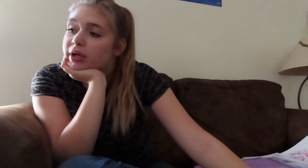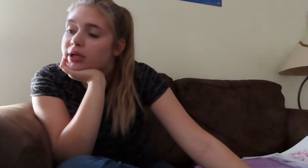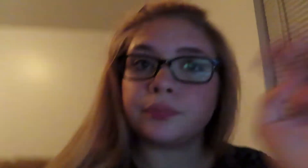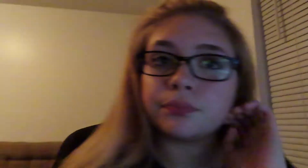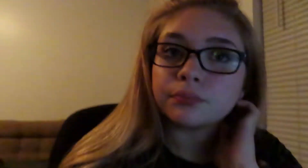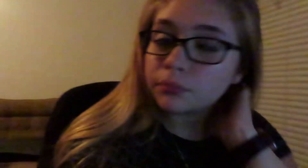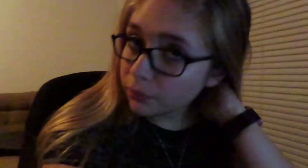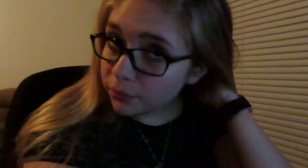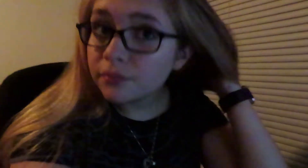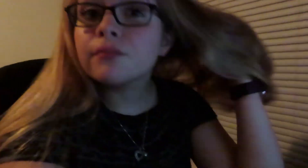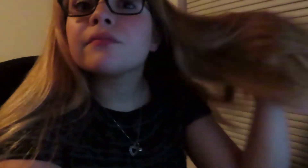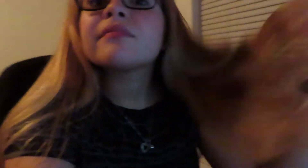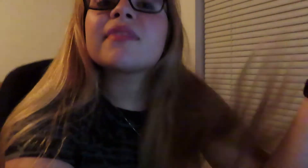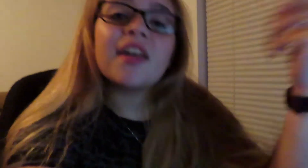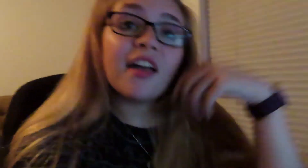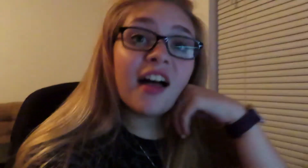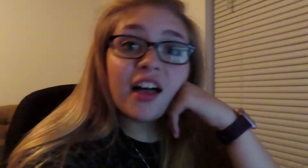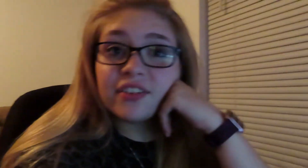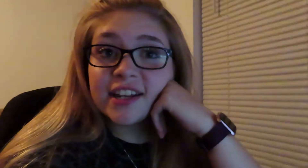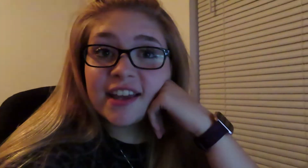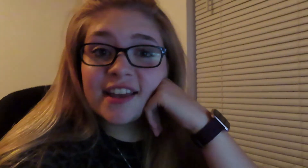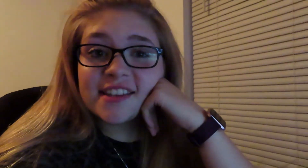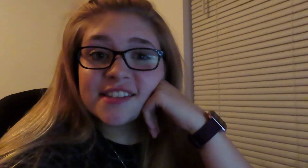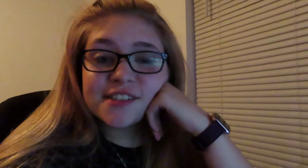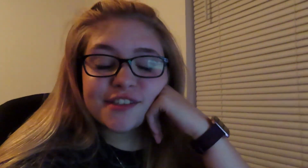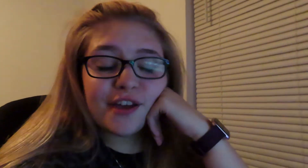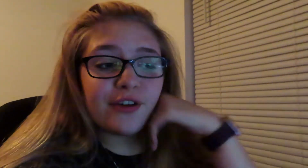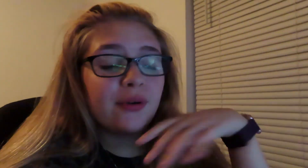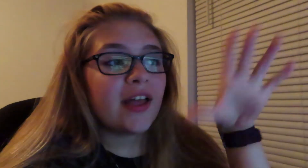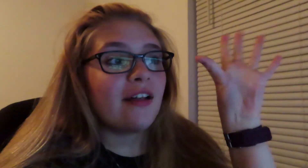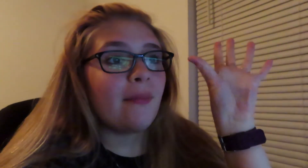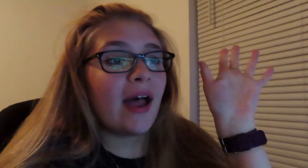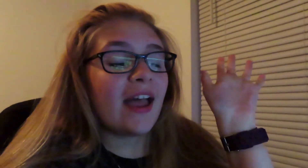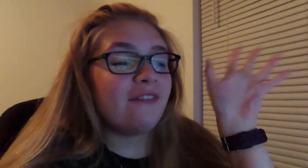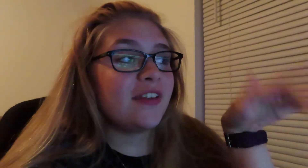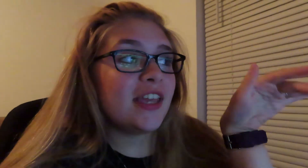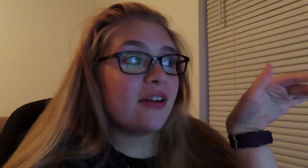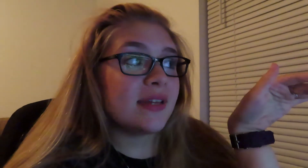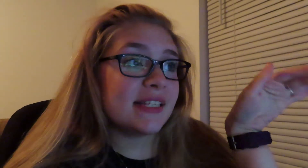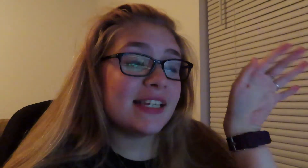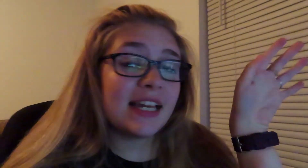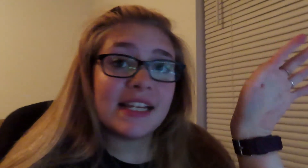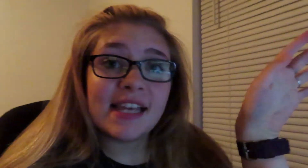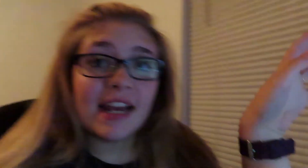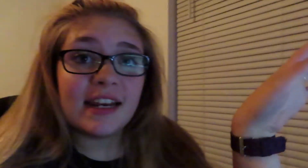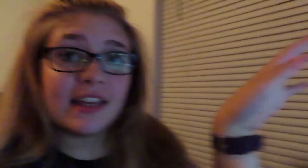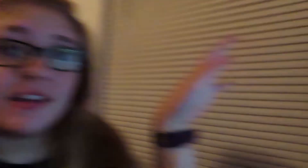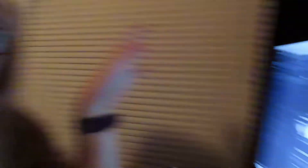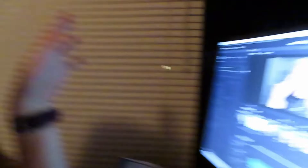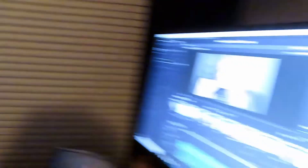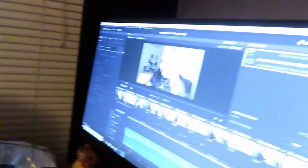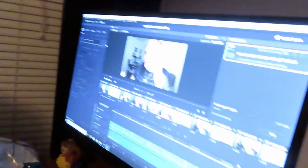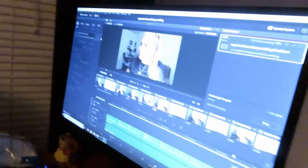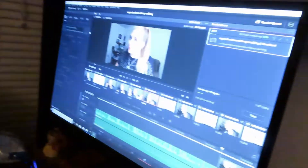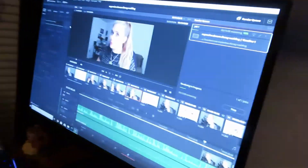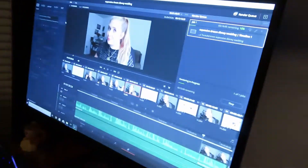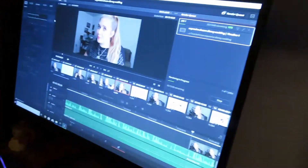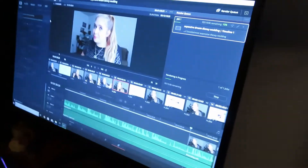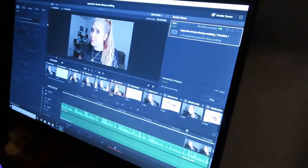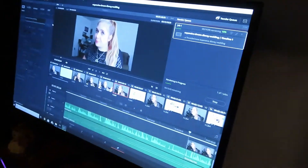all righty guys so my video is done it's edited it's just exporting